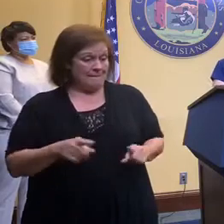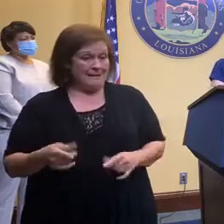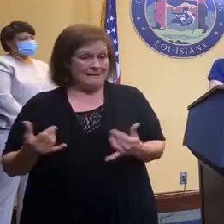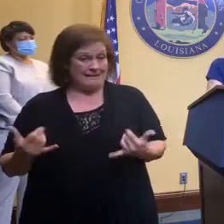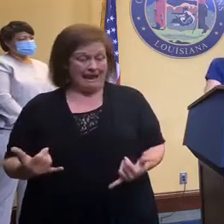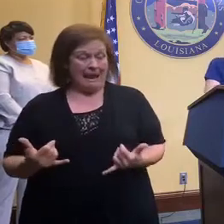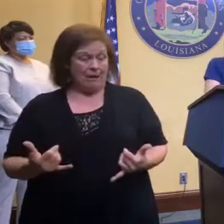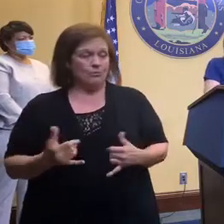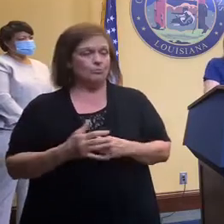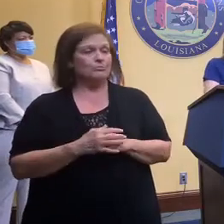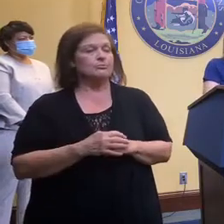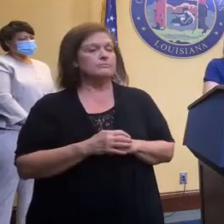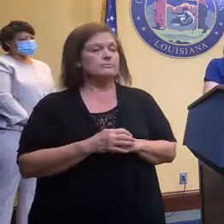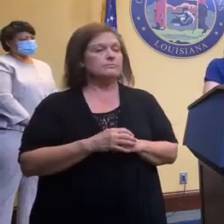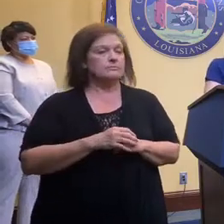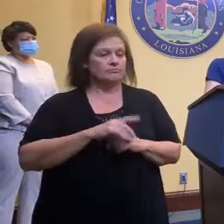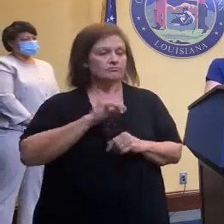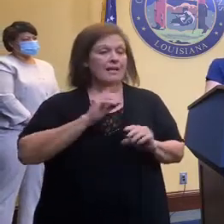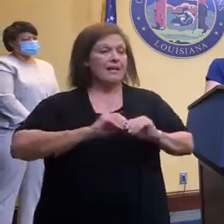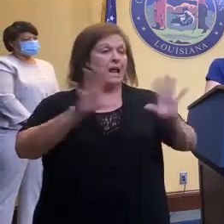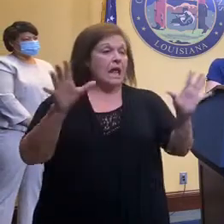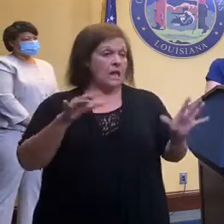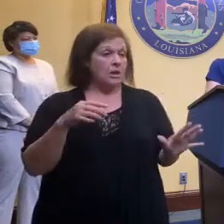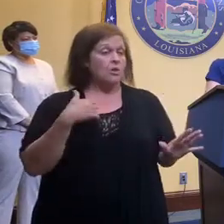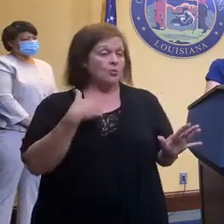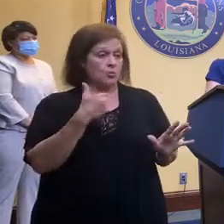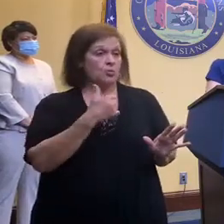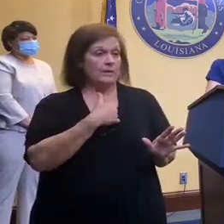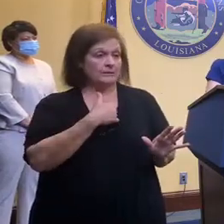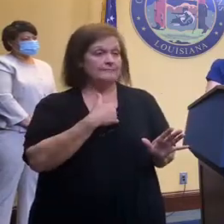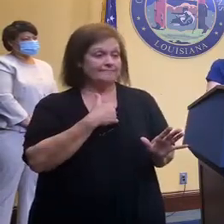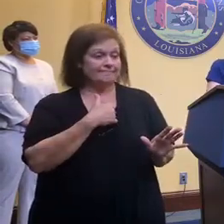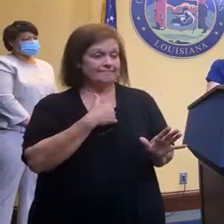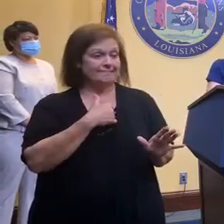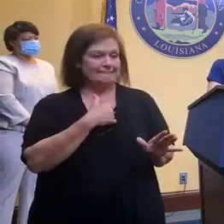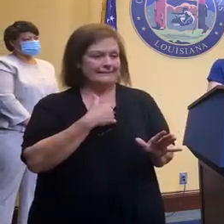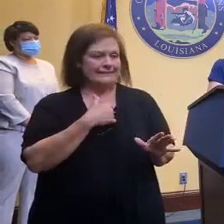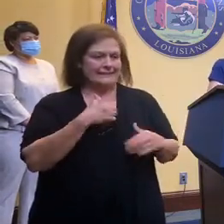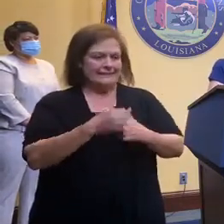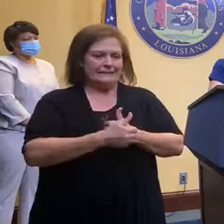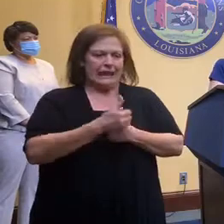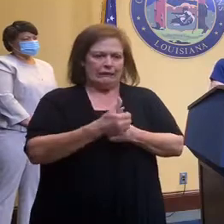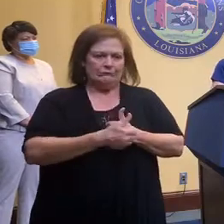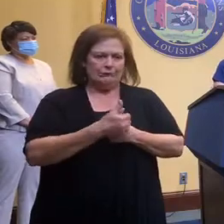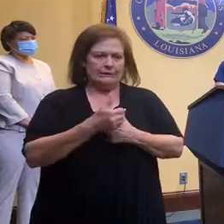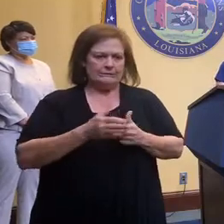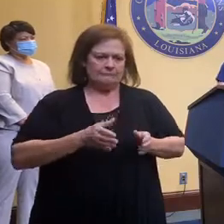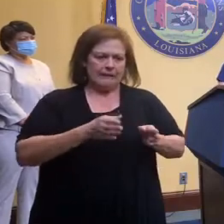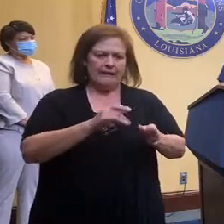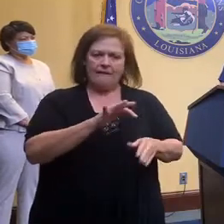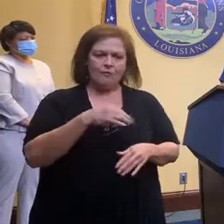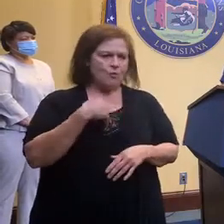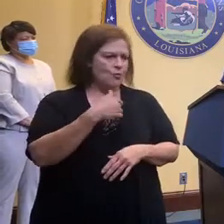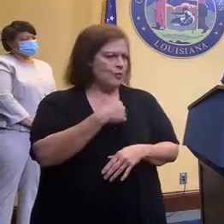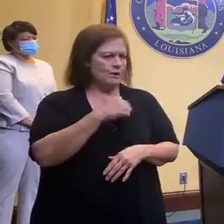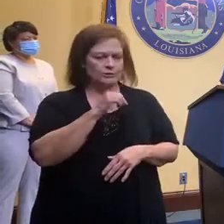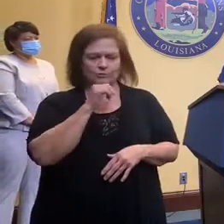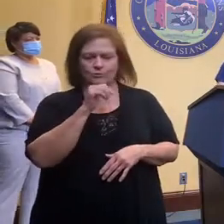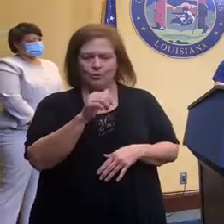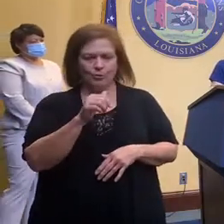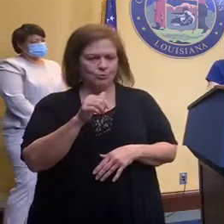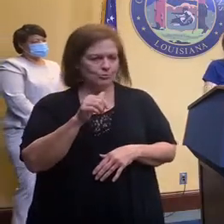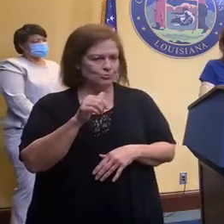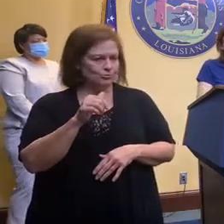in cases. It's pretty clear that we are on a dangerous path if we do not take action. So because of these